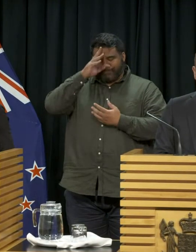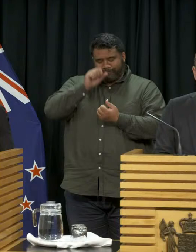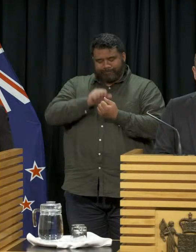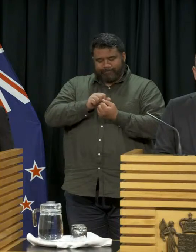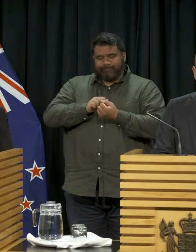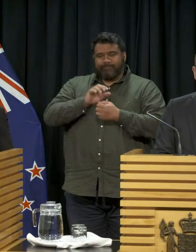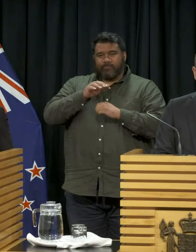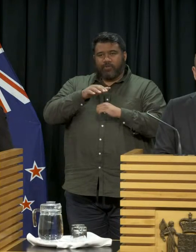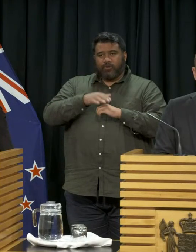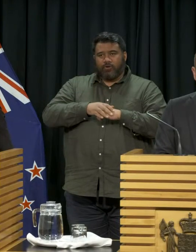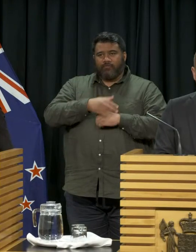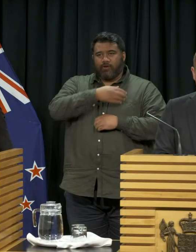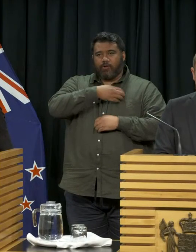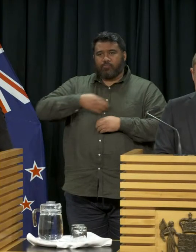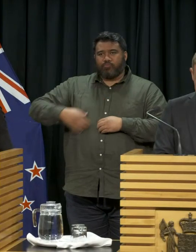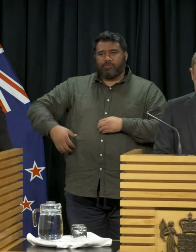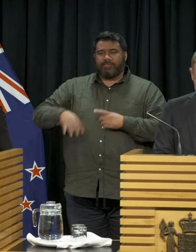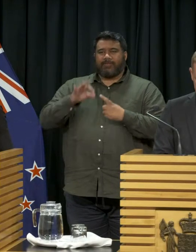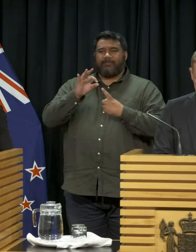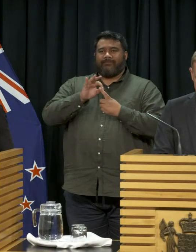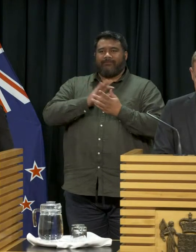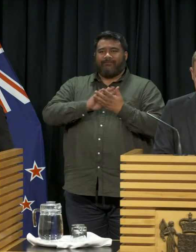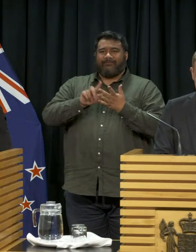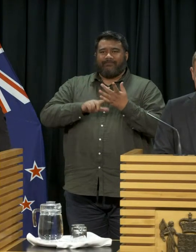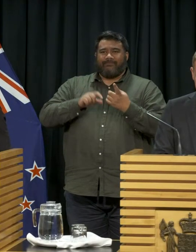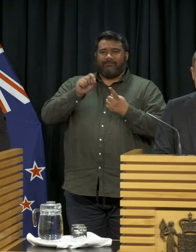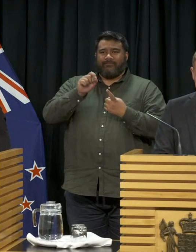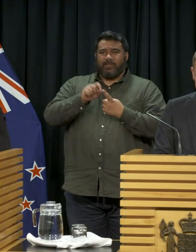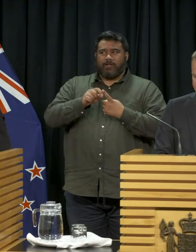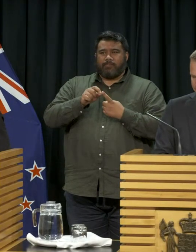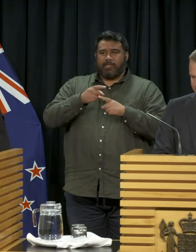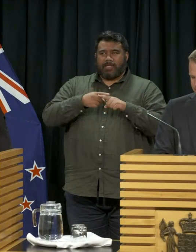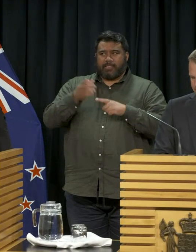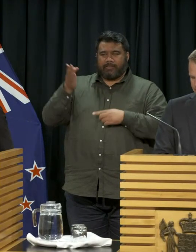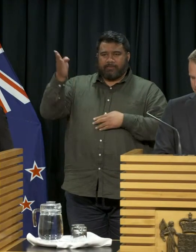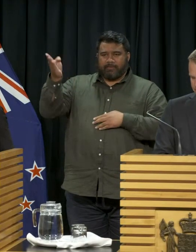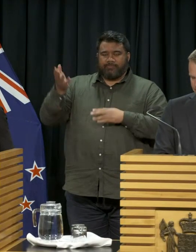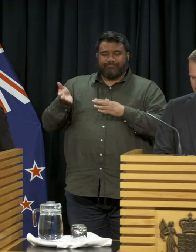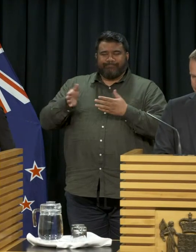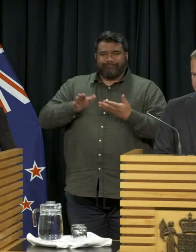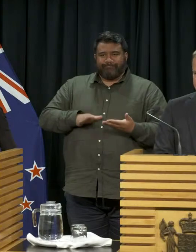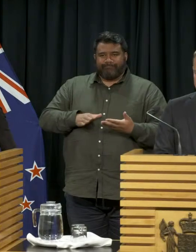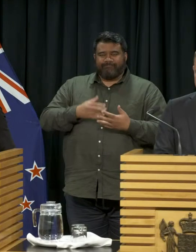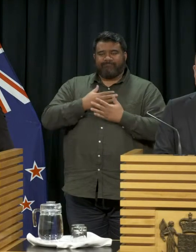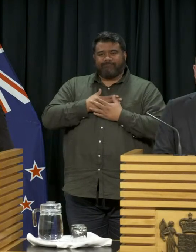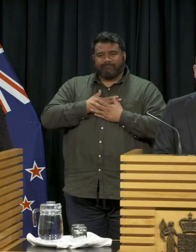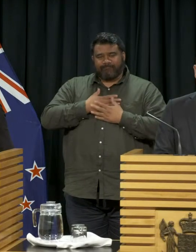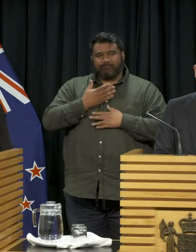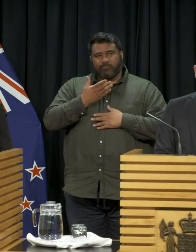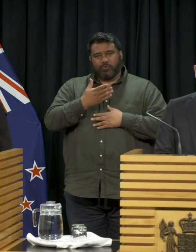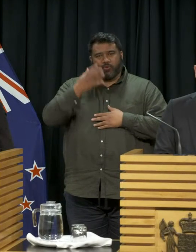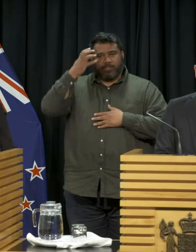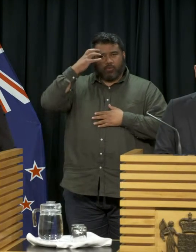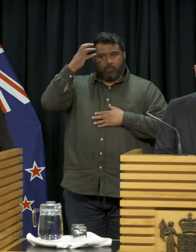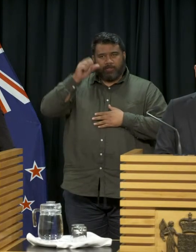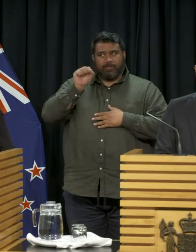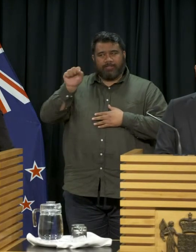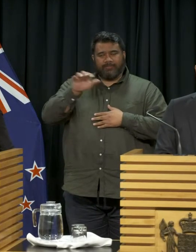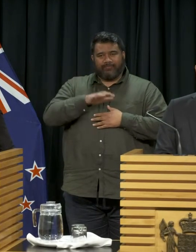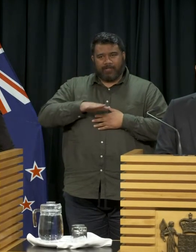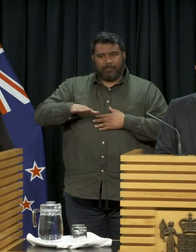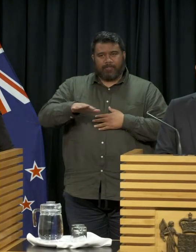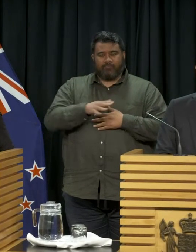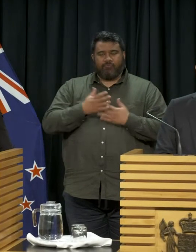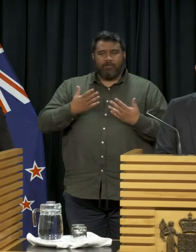Prince Philip, the Duke of Edinburgh. Our thoughts continue to be with Her Majesty the Queen and the royal family at this